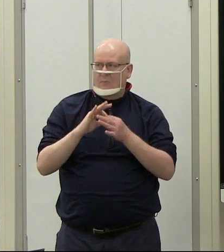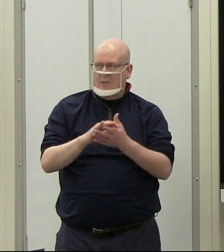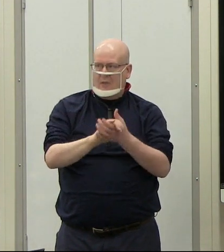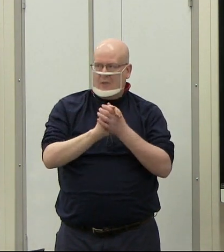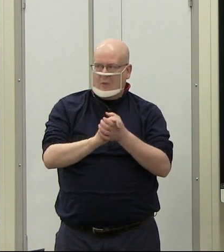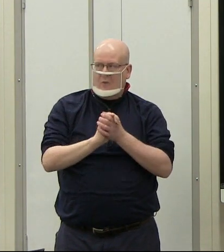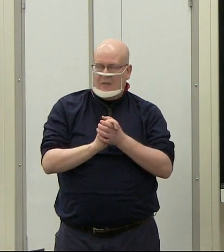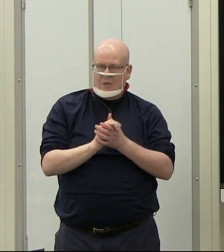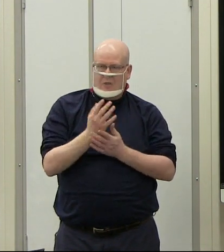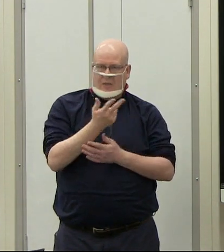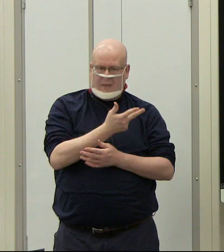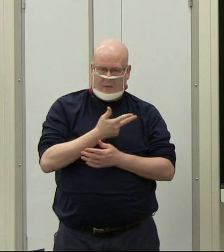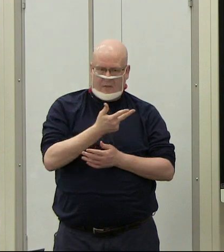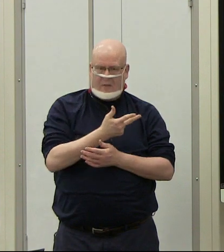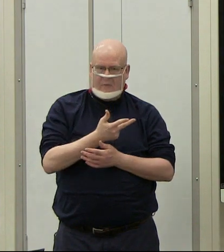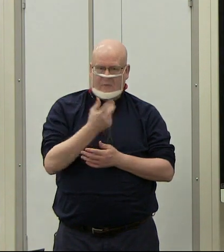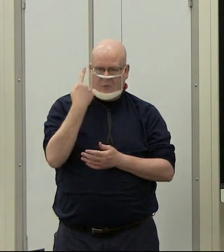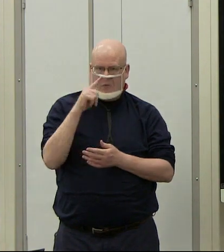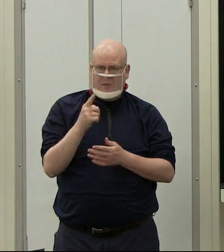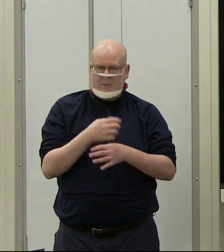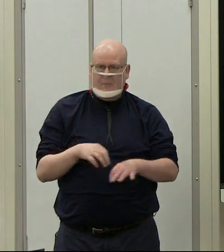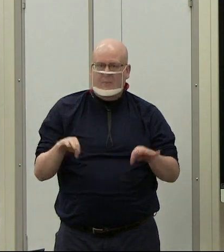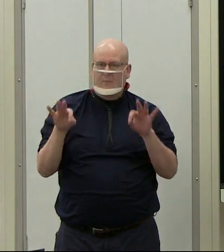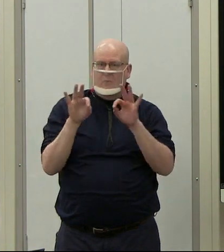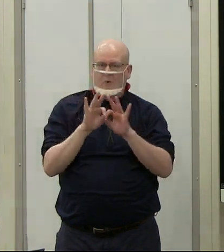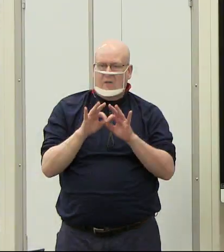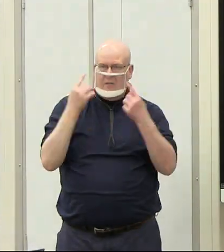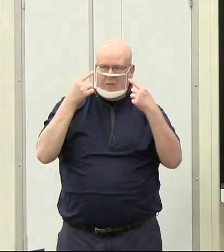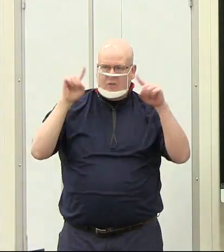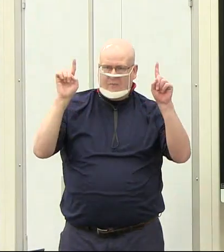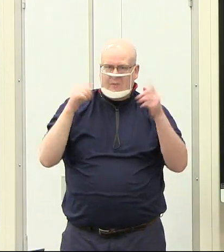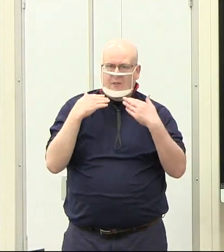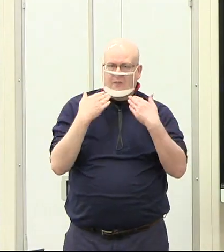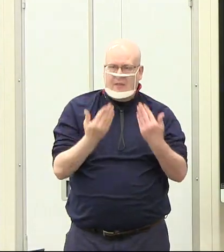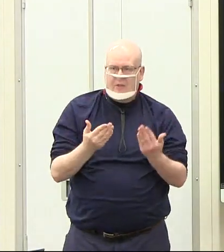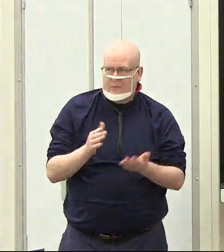congratulating them on this significant achievement. Thank you.